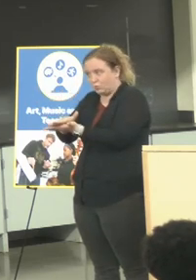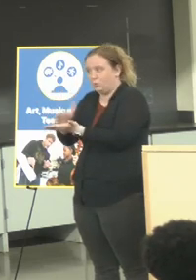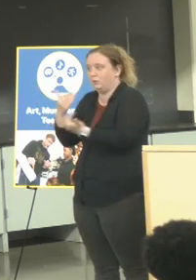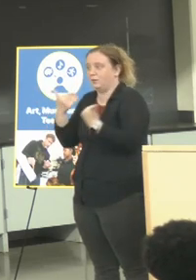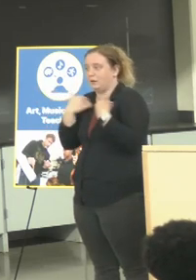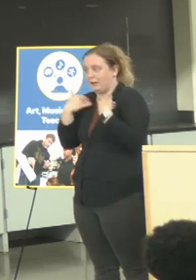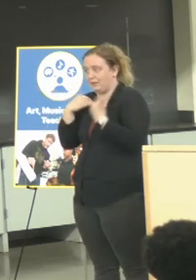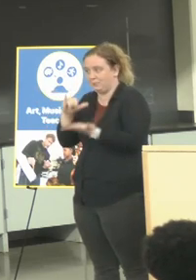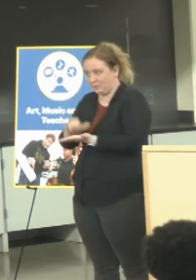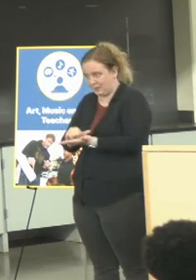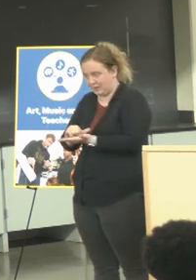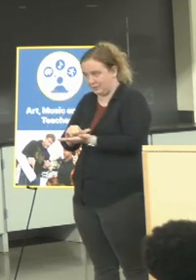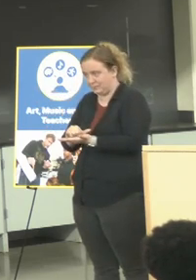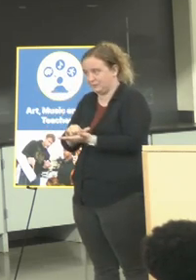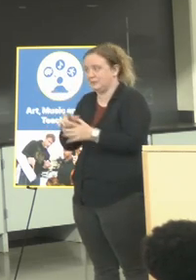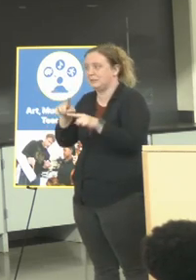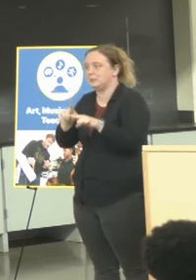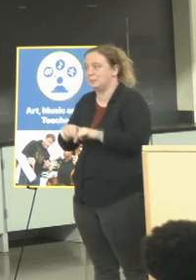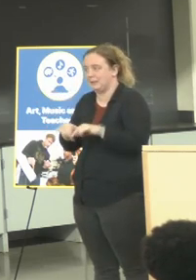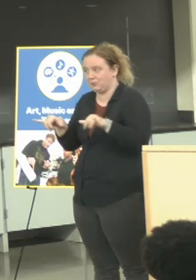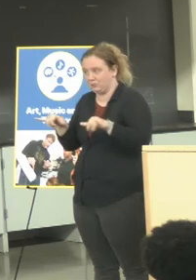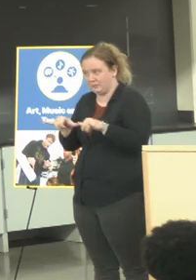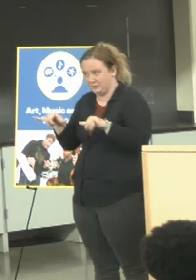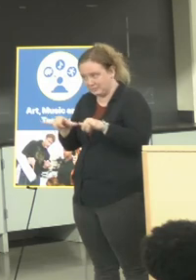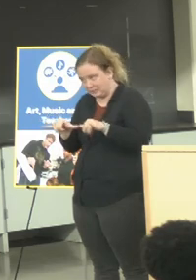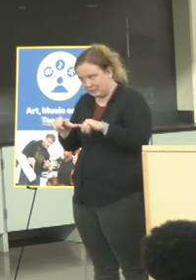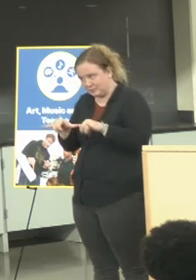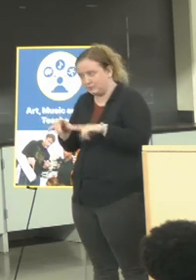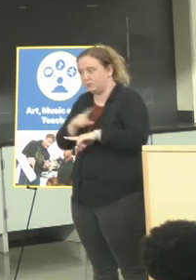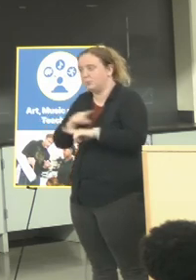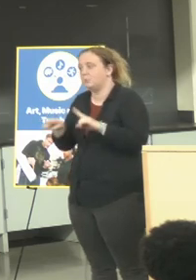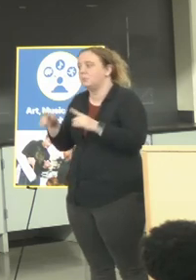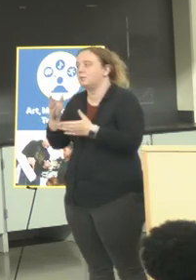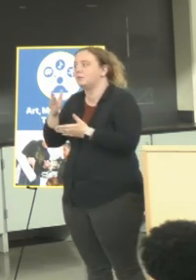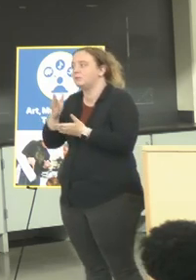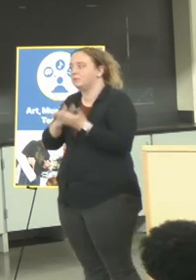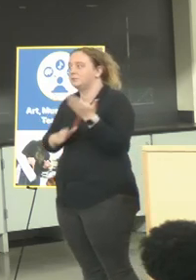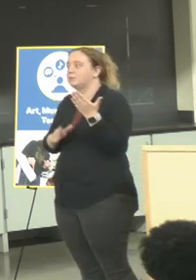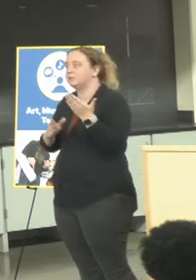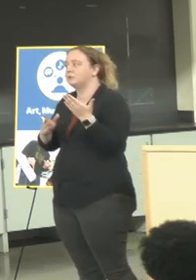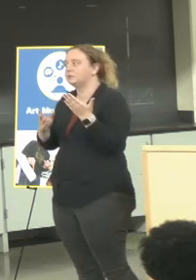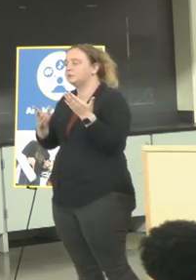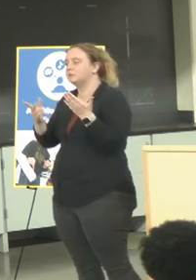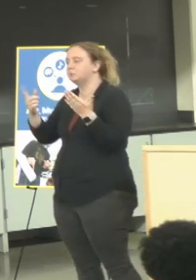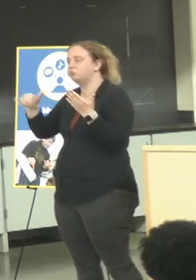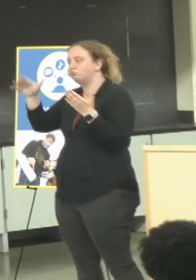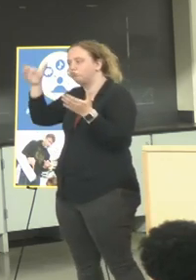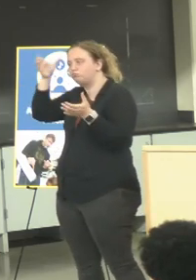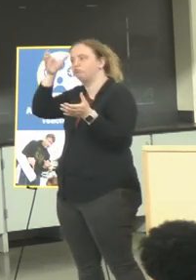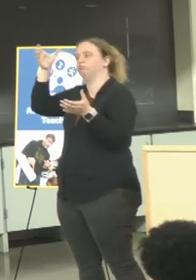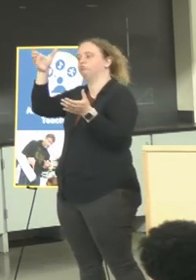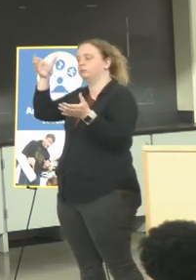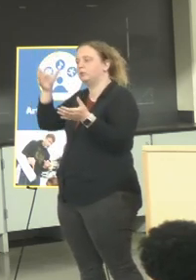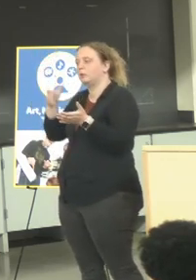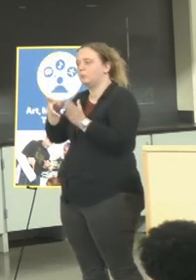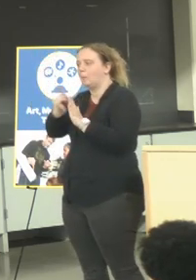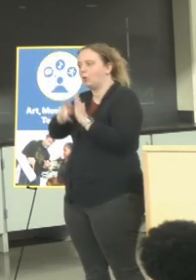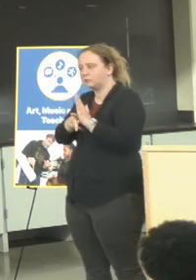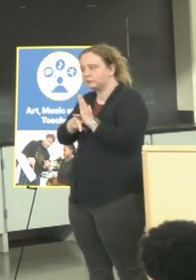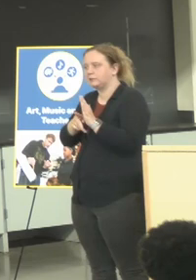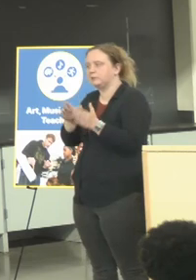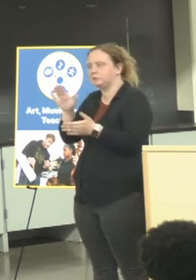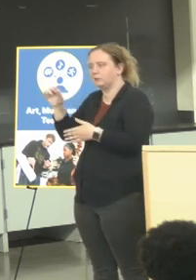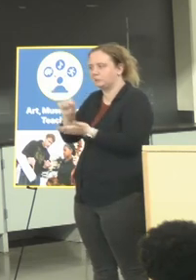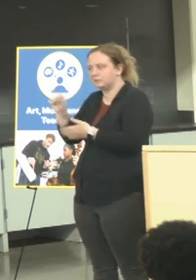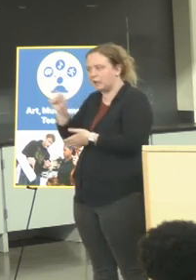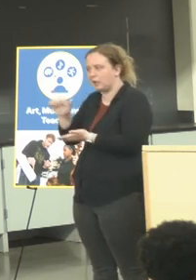is for those who are somewhat policy wonks of the Seattle Public Schools, there's the weighted staffing standards model, which